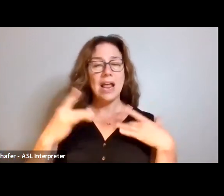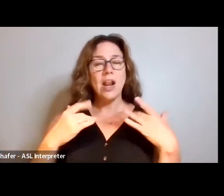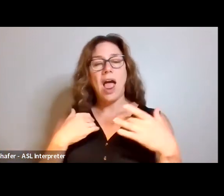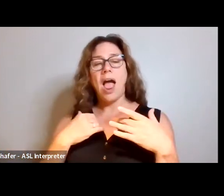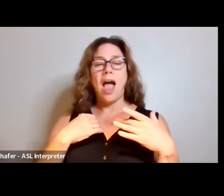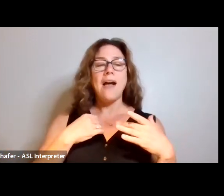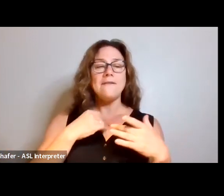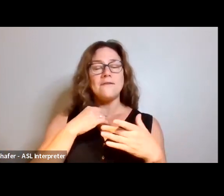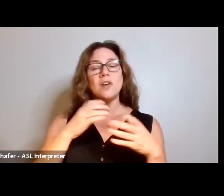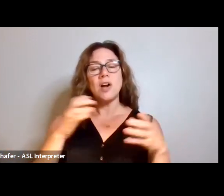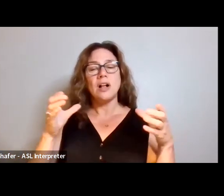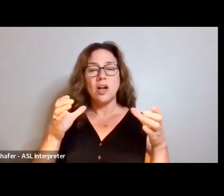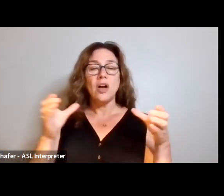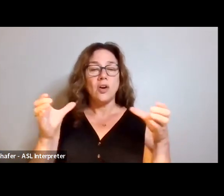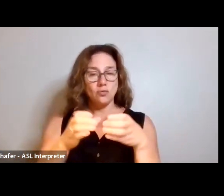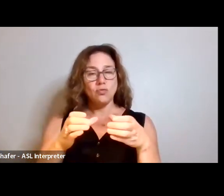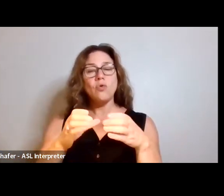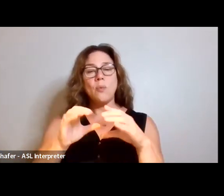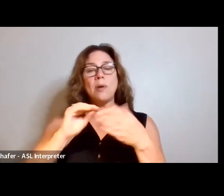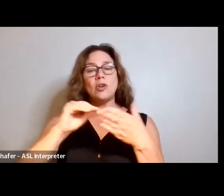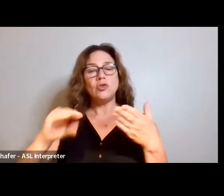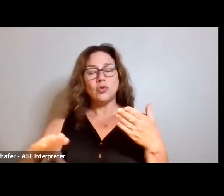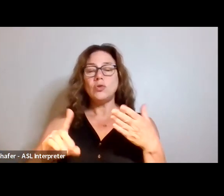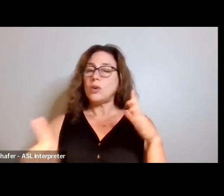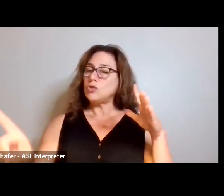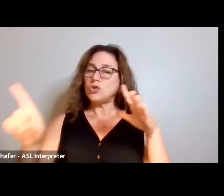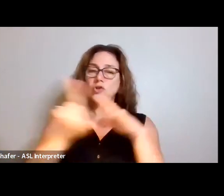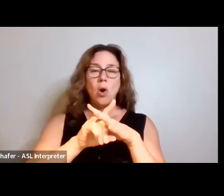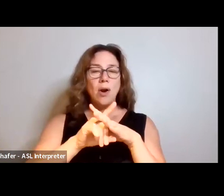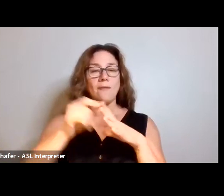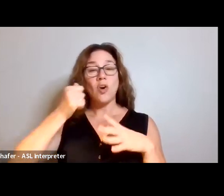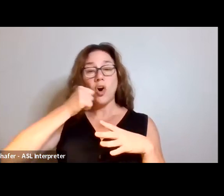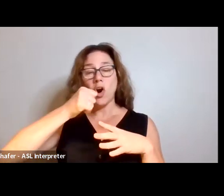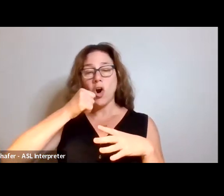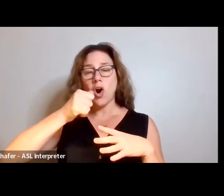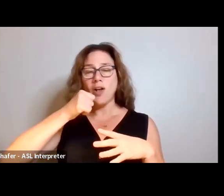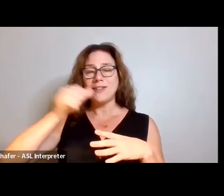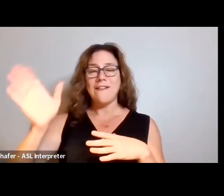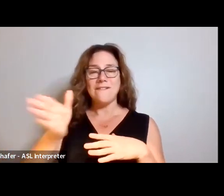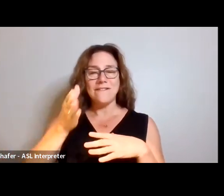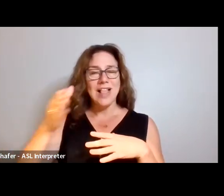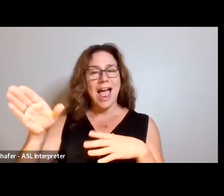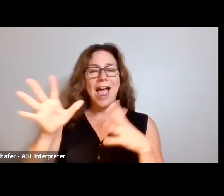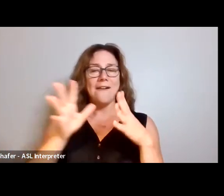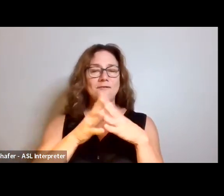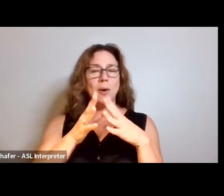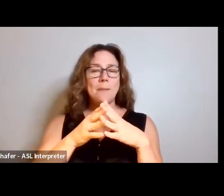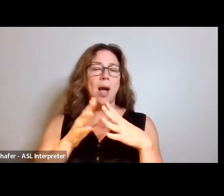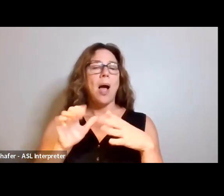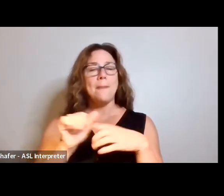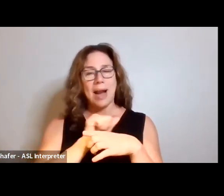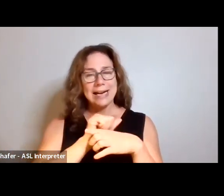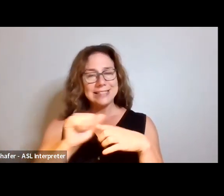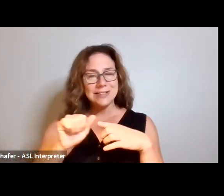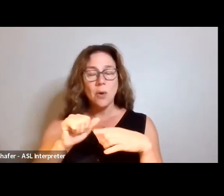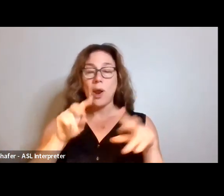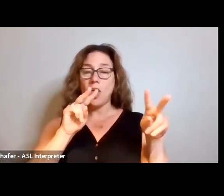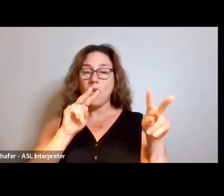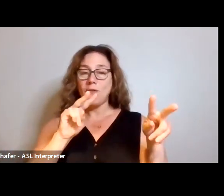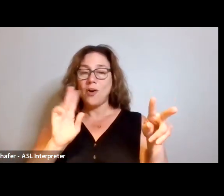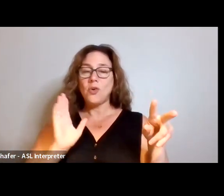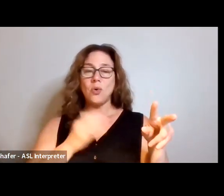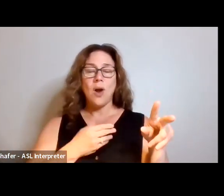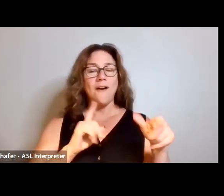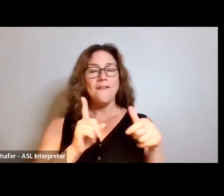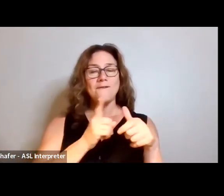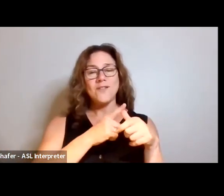of students showing up for flag football, girls flag football practice, and we're looking forward to our first game. So happy